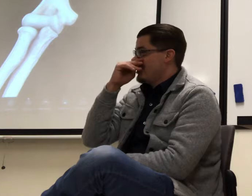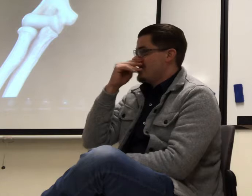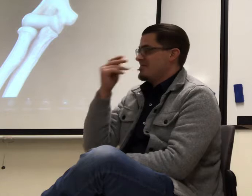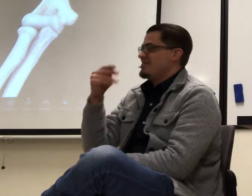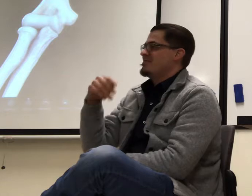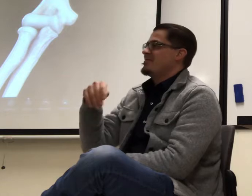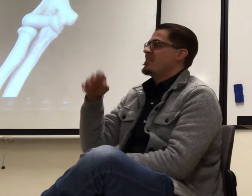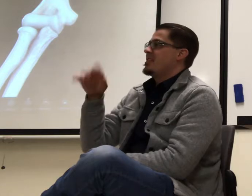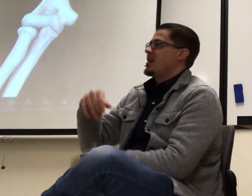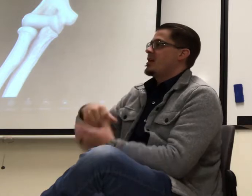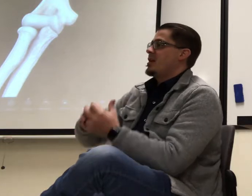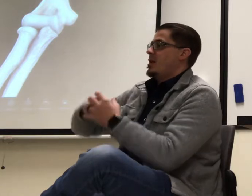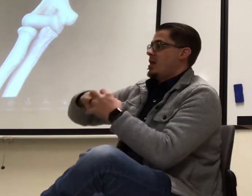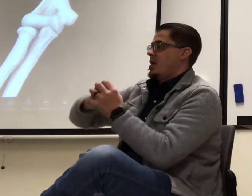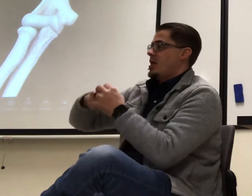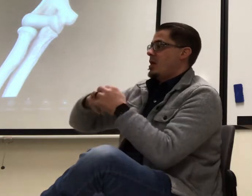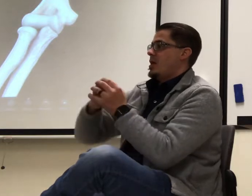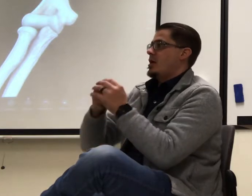That articulates